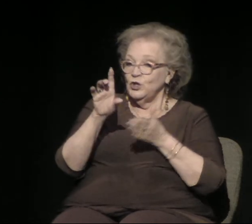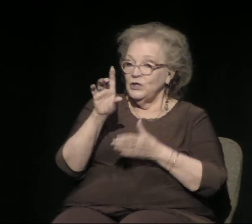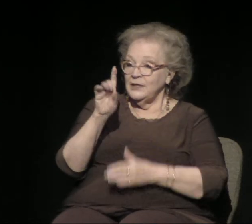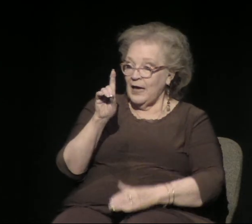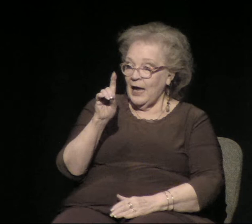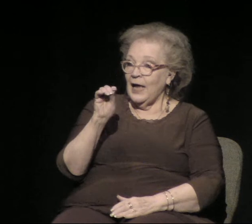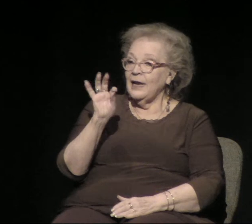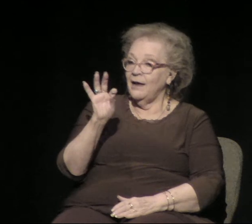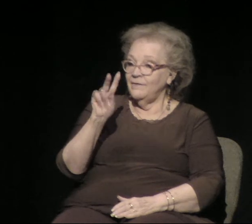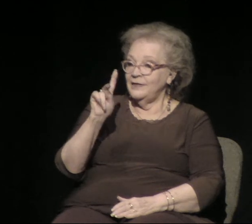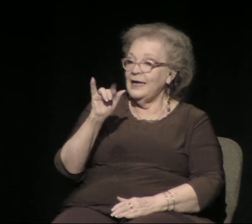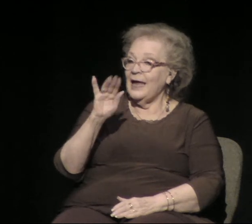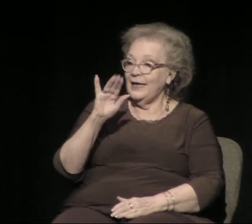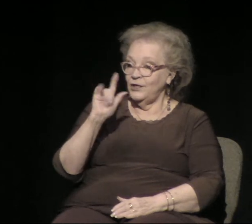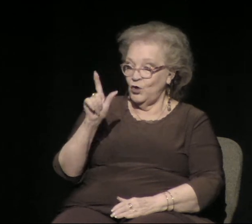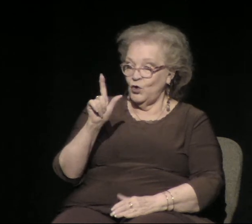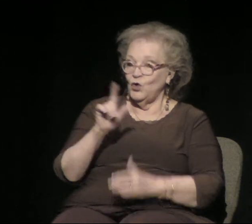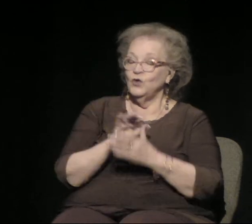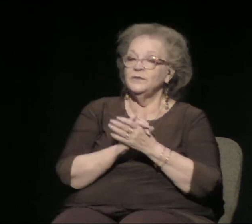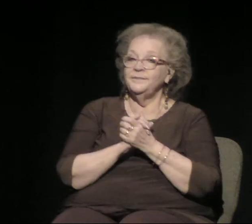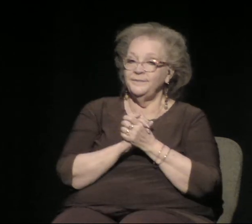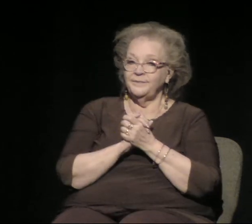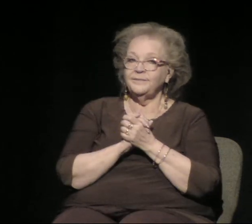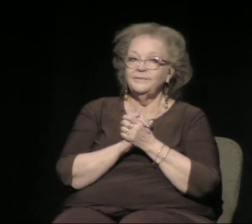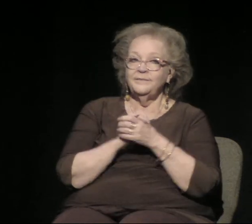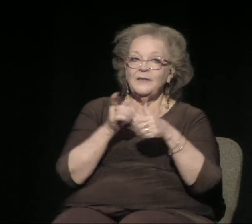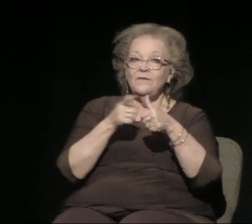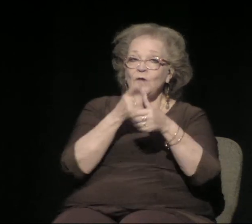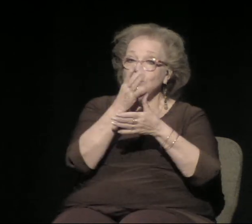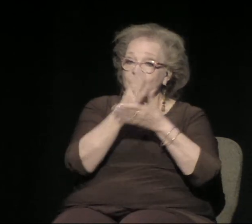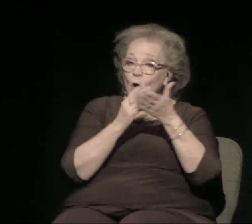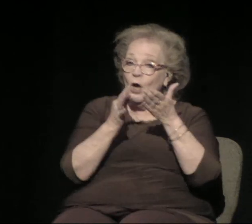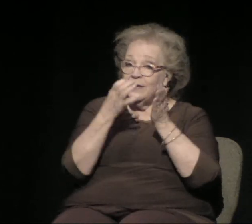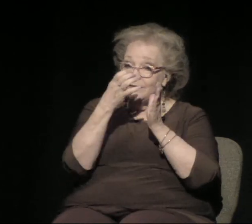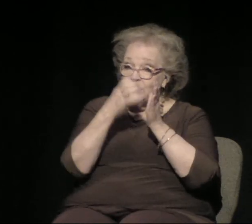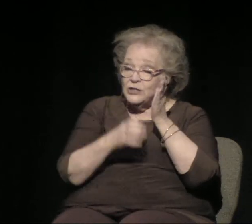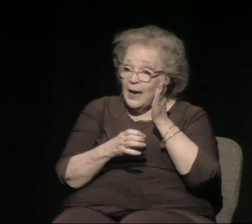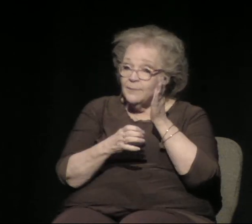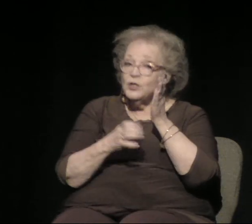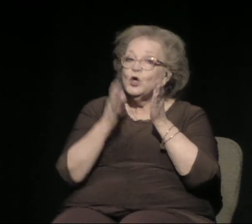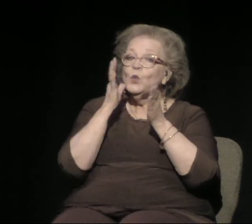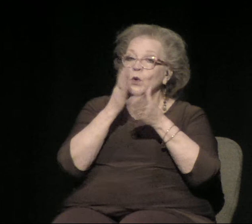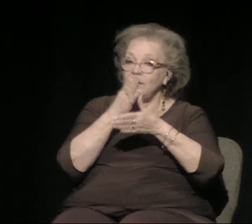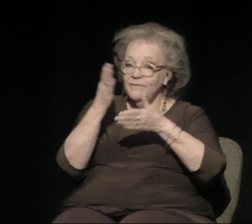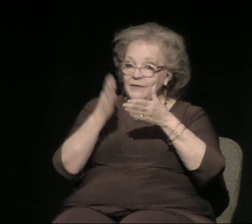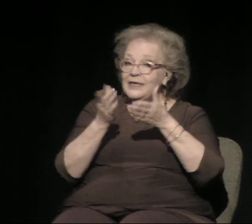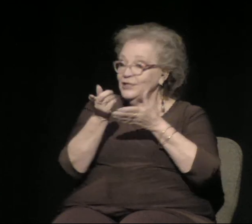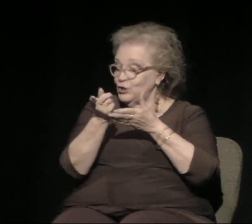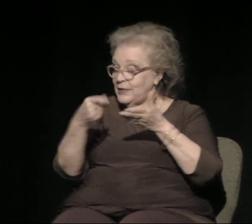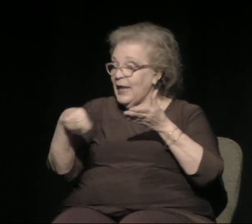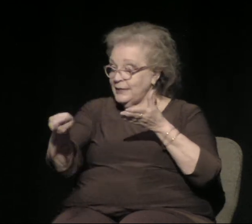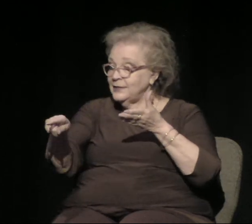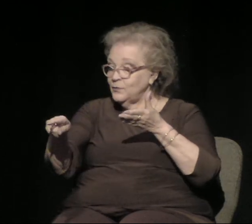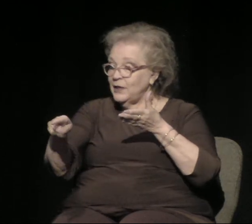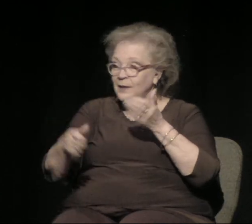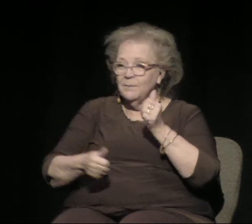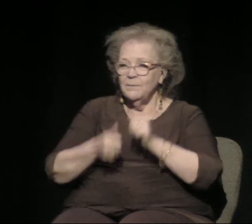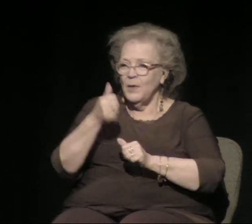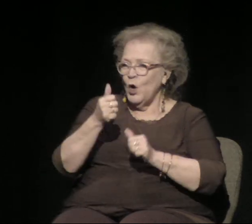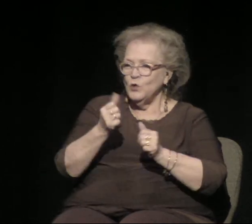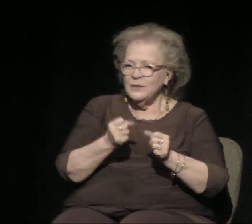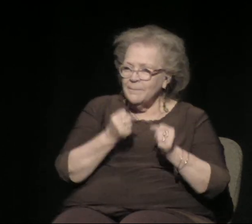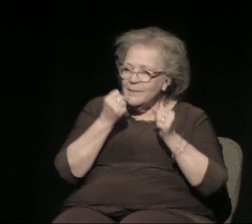9, and we are going to take a look at the first part of the chapter today. We'll finish it next week, and we're going to see one of the most